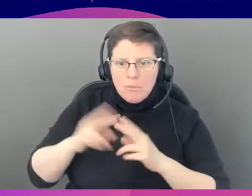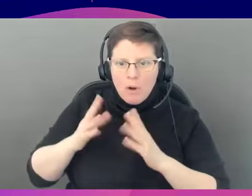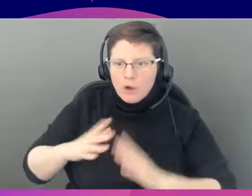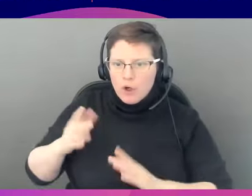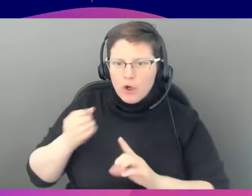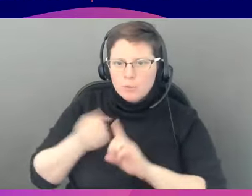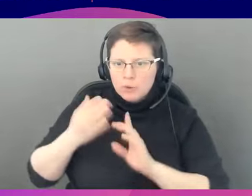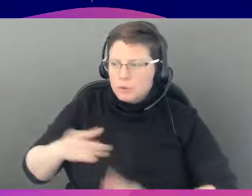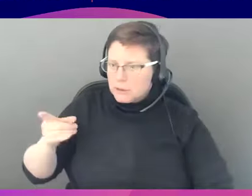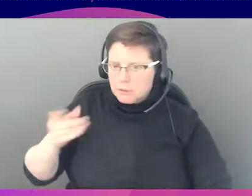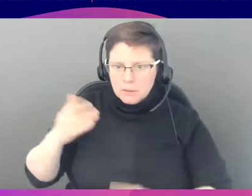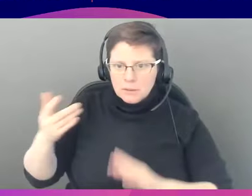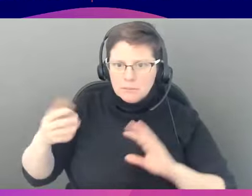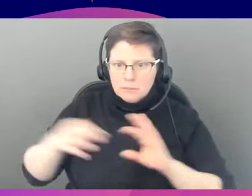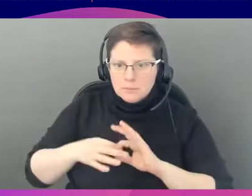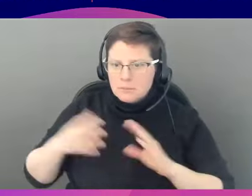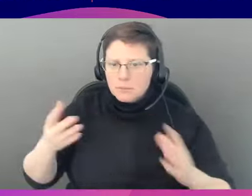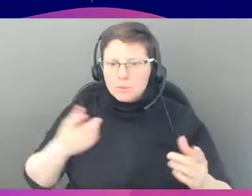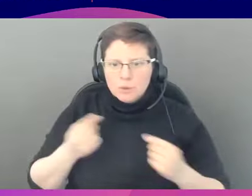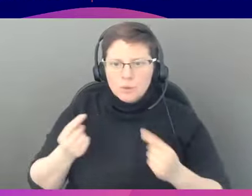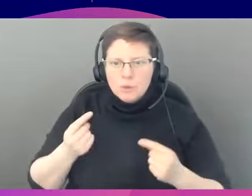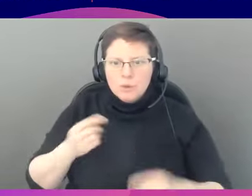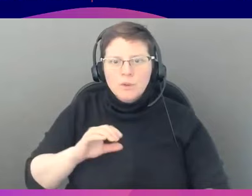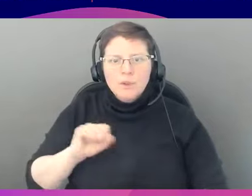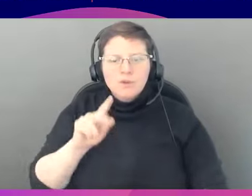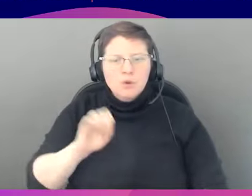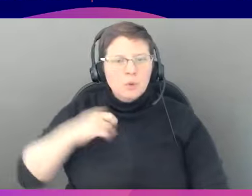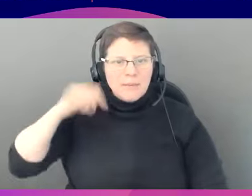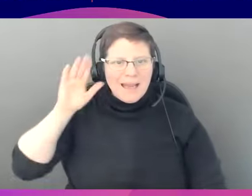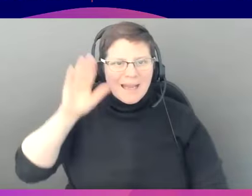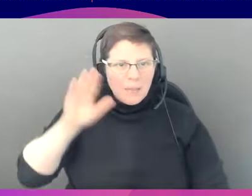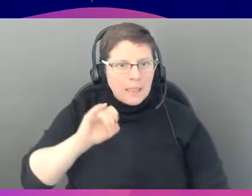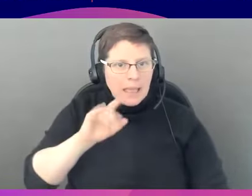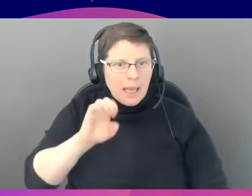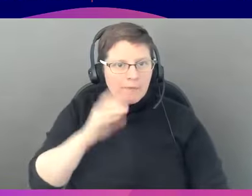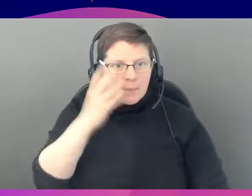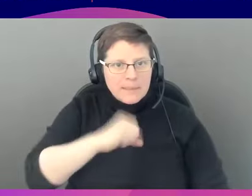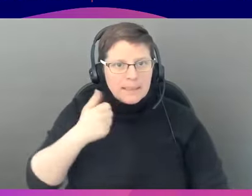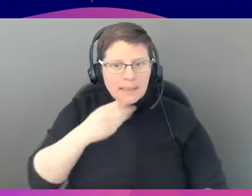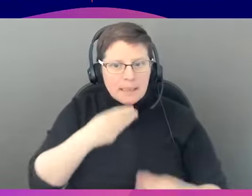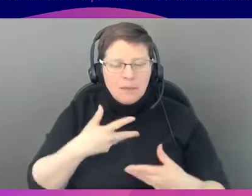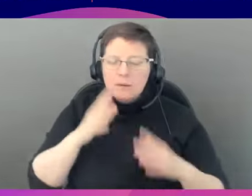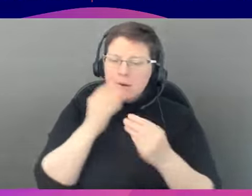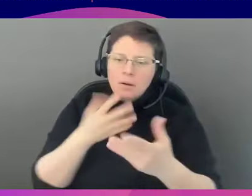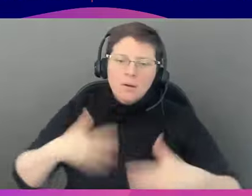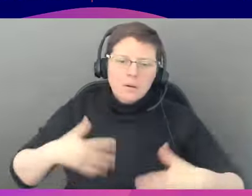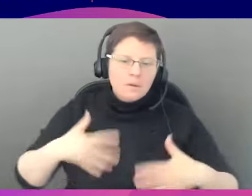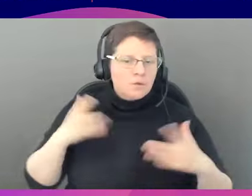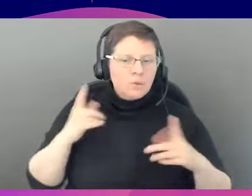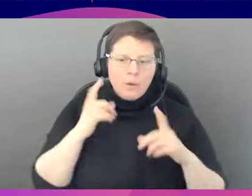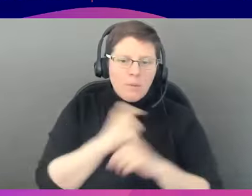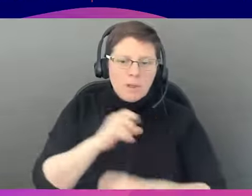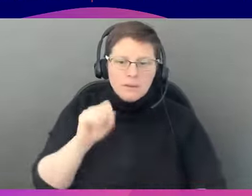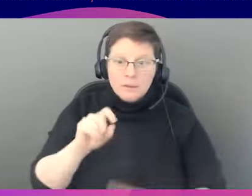I'll jump in, but Claire, please feel free to jump in if I miss anything. So there's so many complications there. So starting with